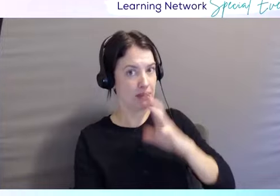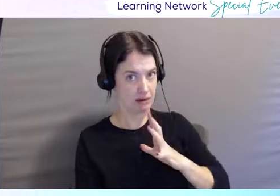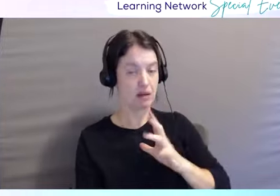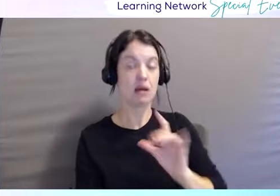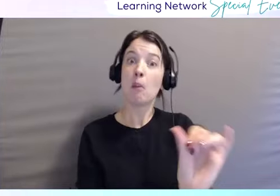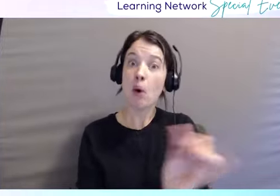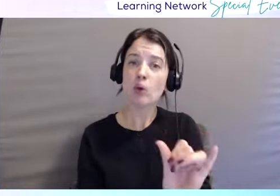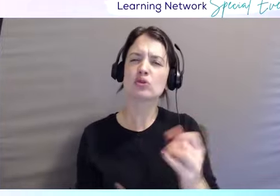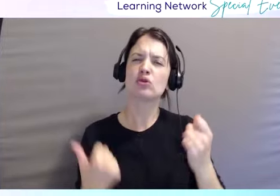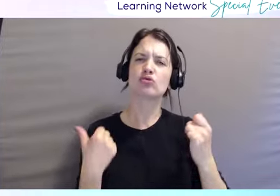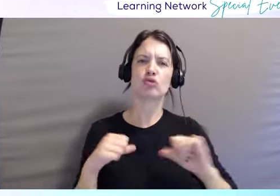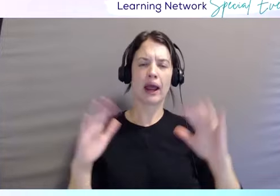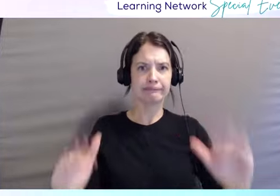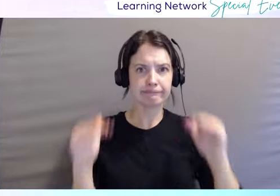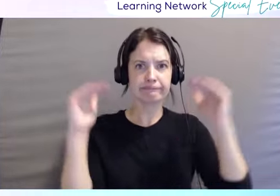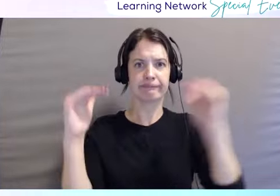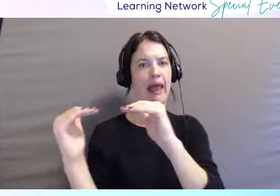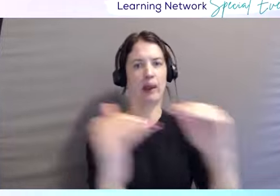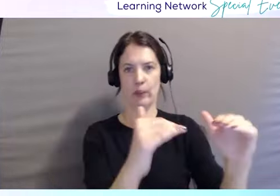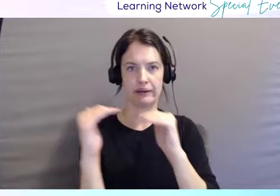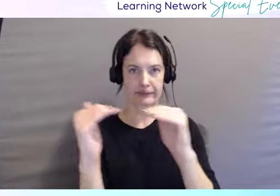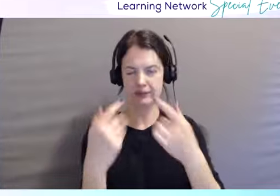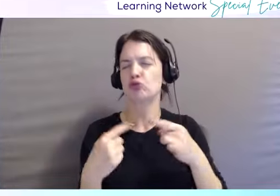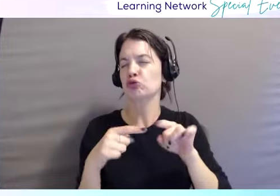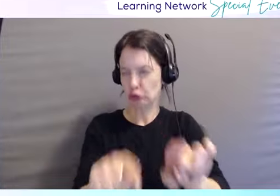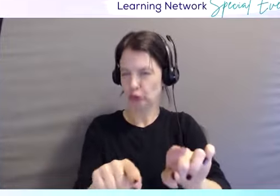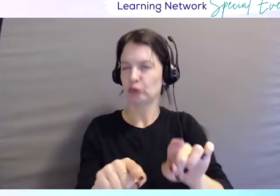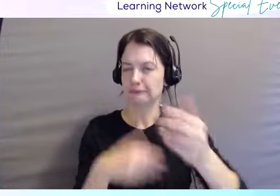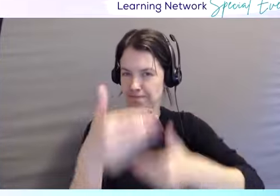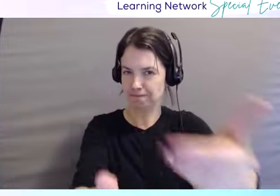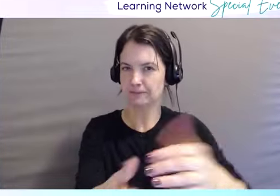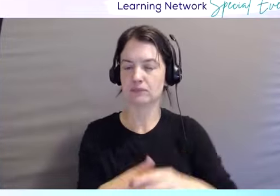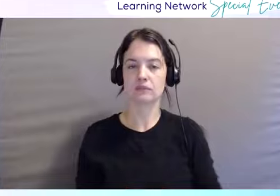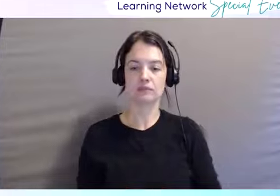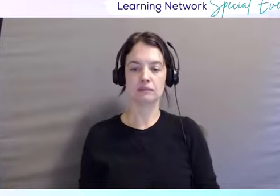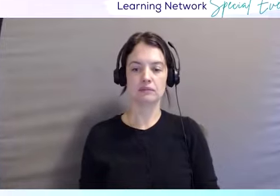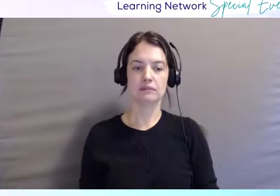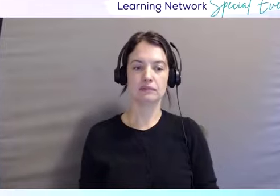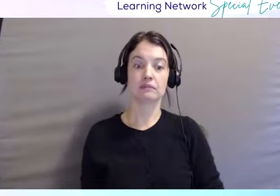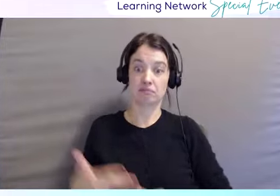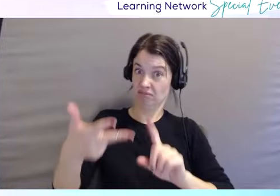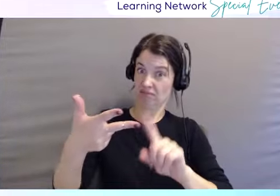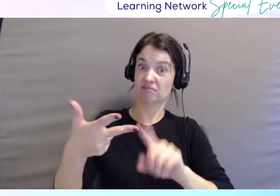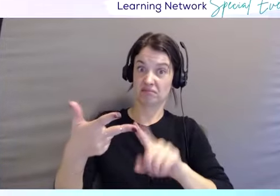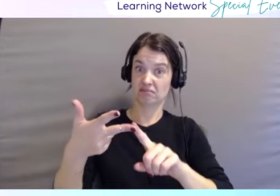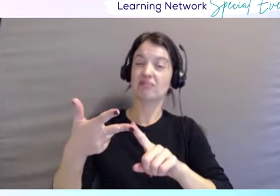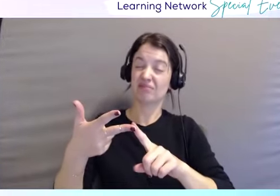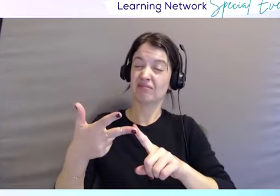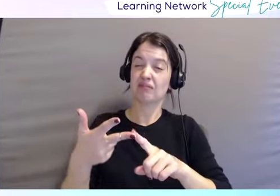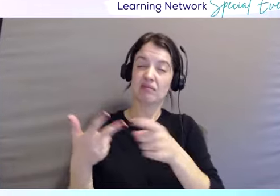and increase gender equity while we're at it. And that last one, we find, is something that a lot of people agree with, but not